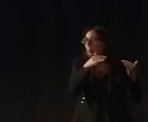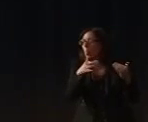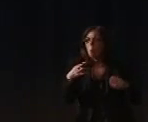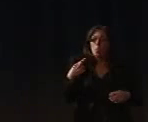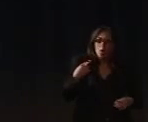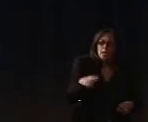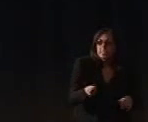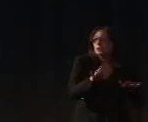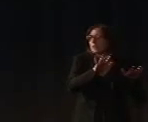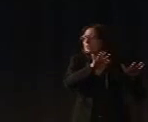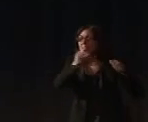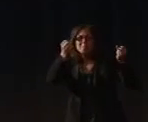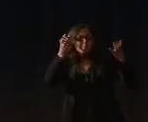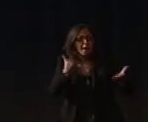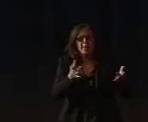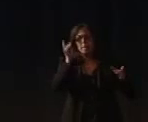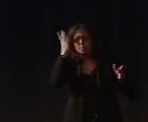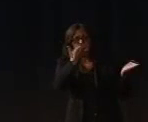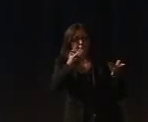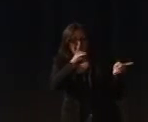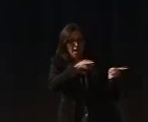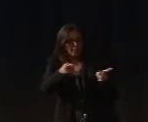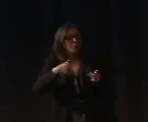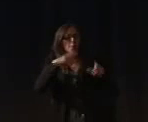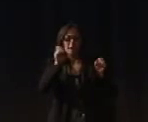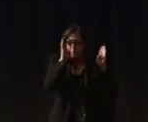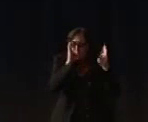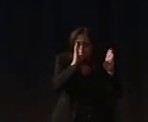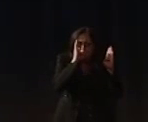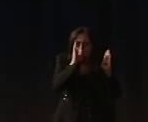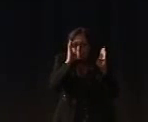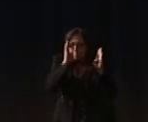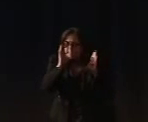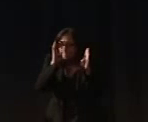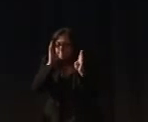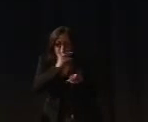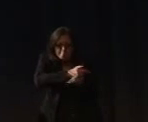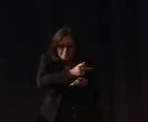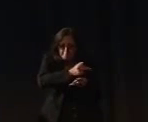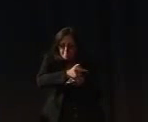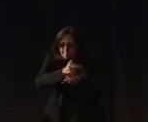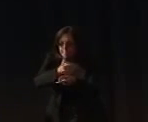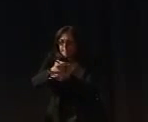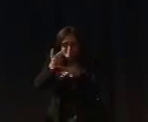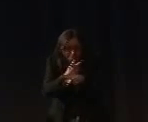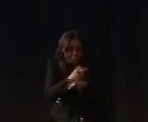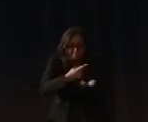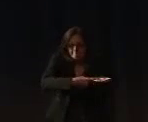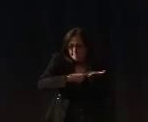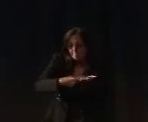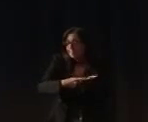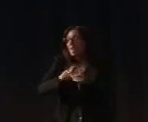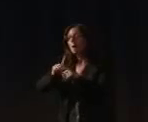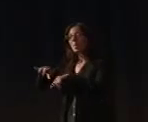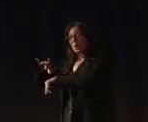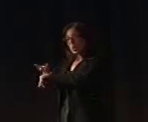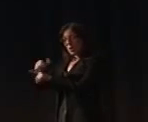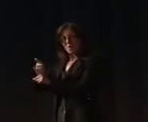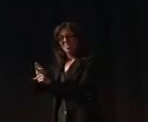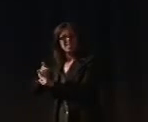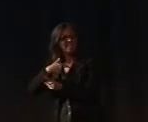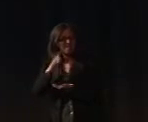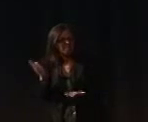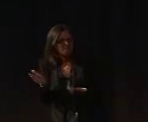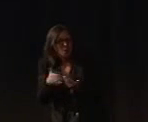passion, but passions of the earth that we didn't have to handle, except in a very few rare set of